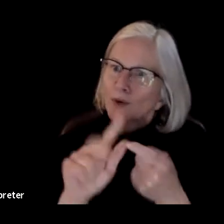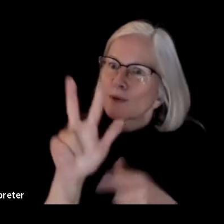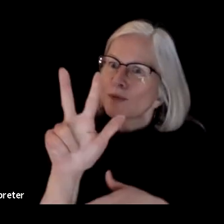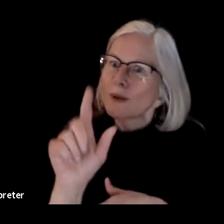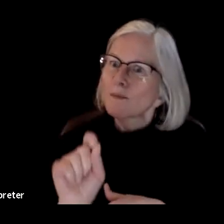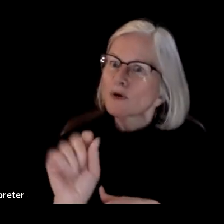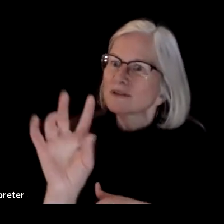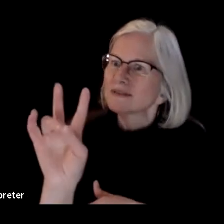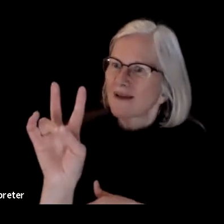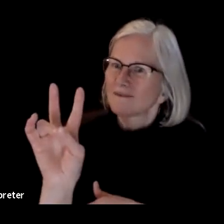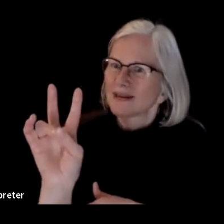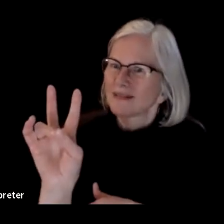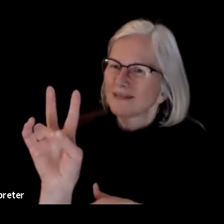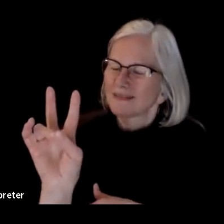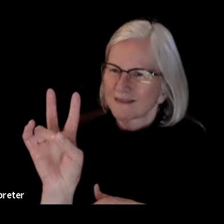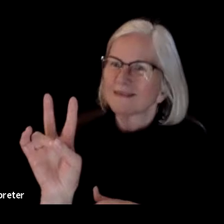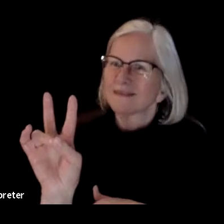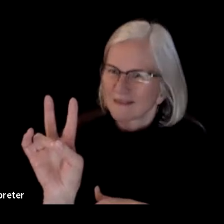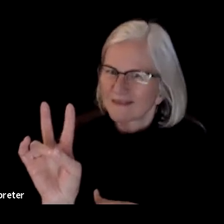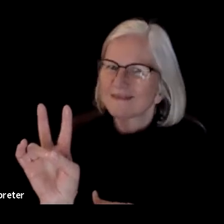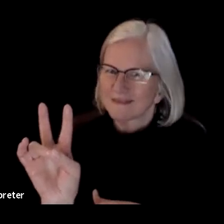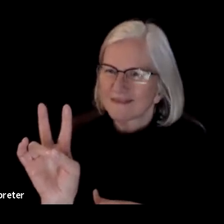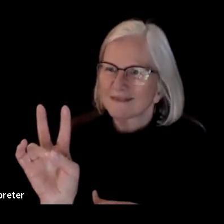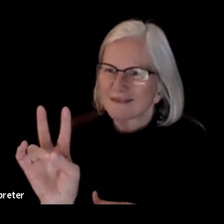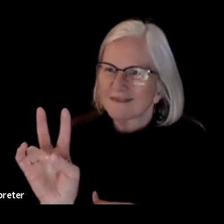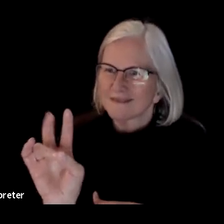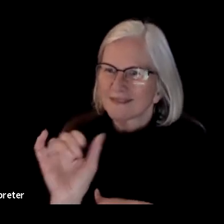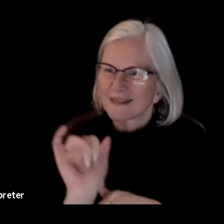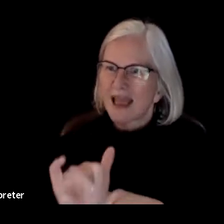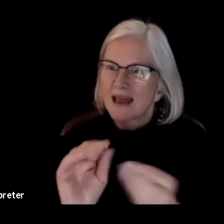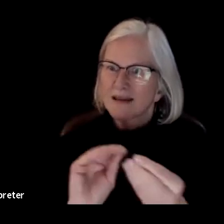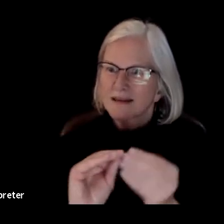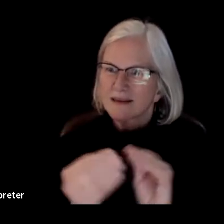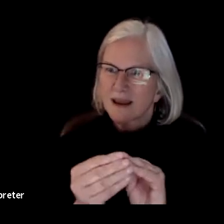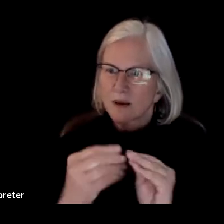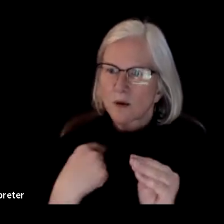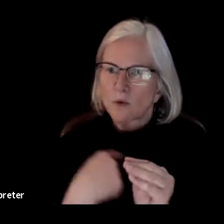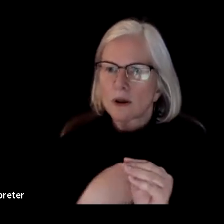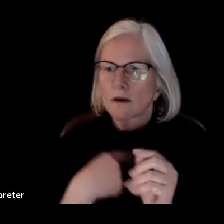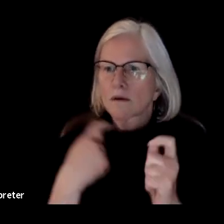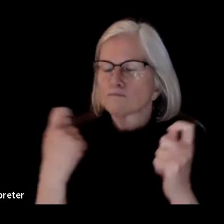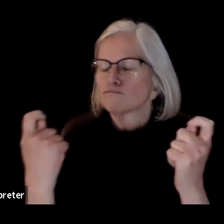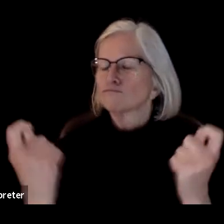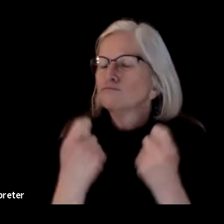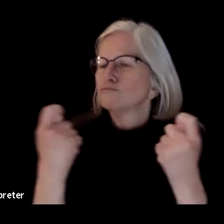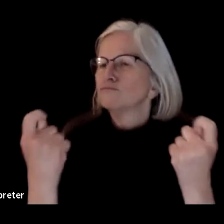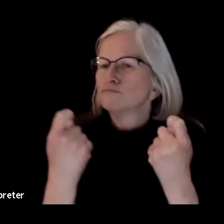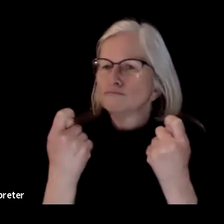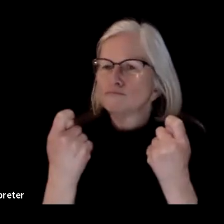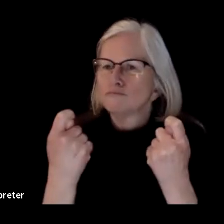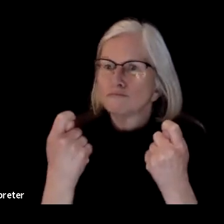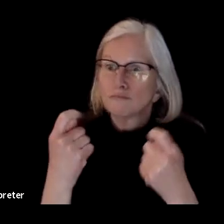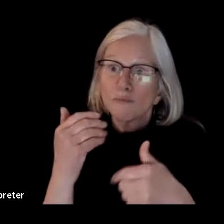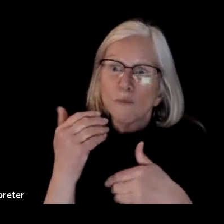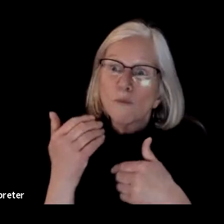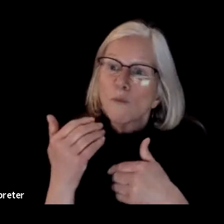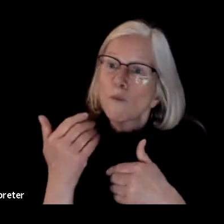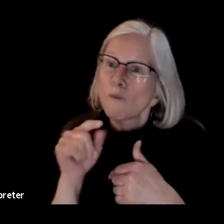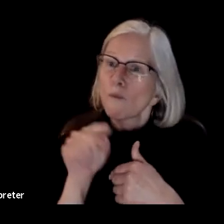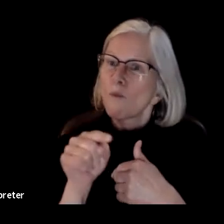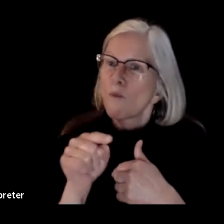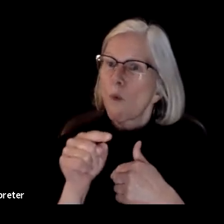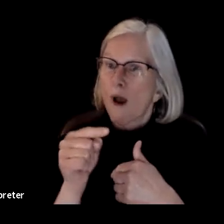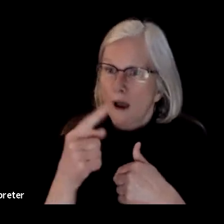3.7%, a number worth celebrating. This progress is because of the sacrifices